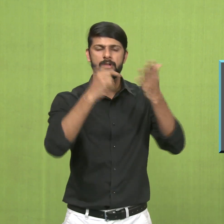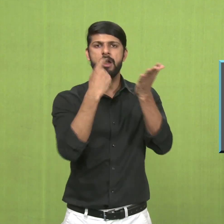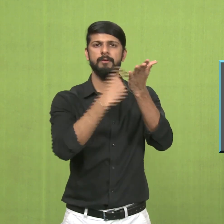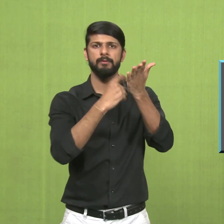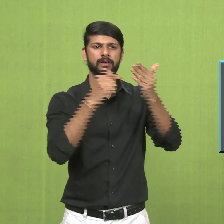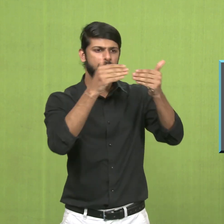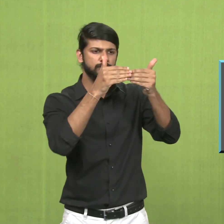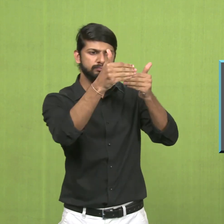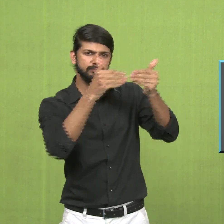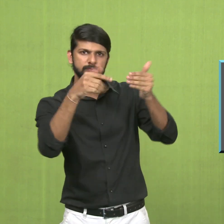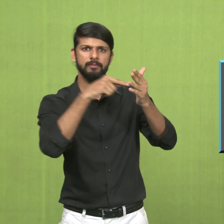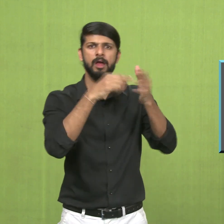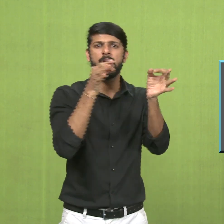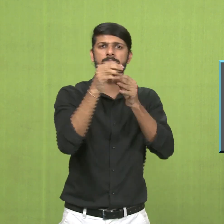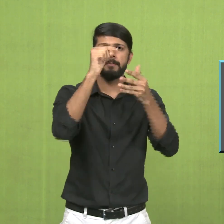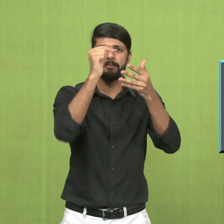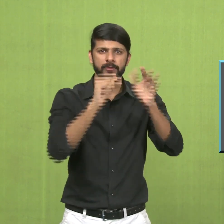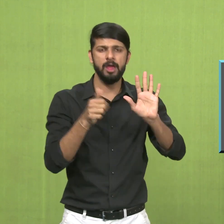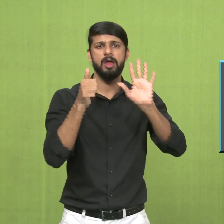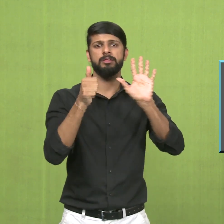Next, we have the 6 principles of composition.